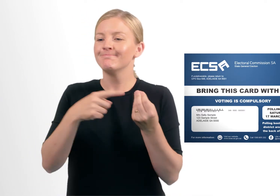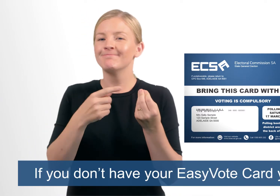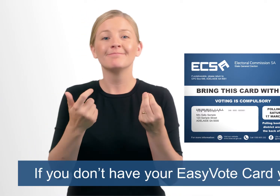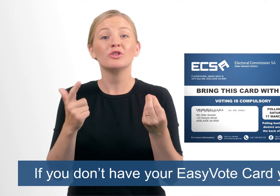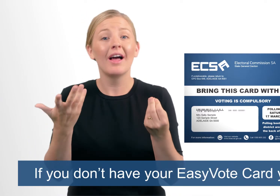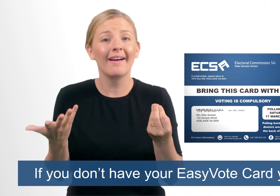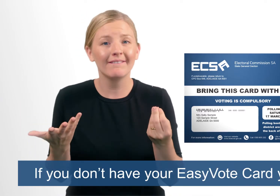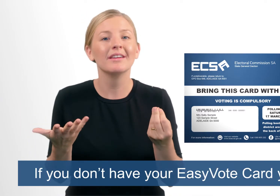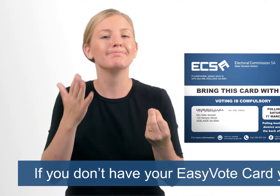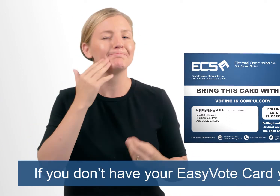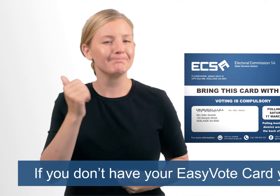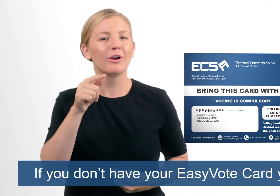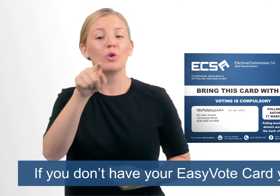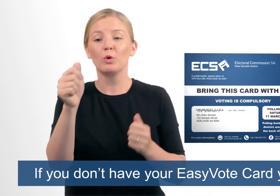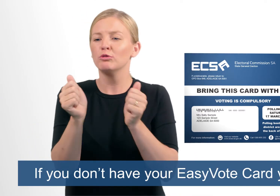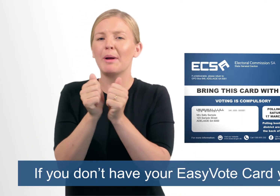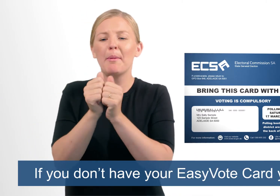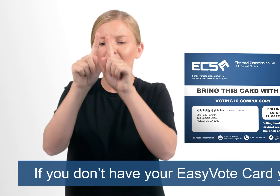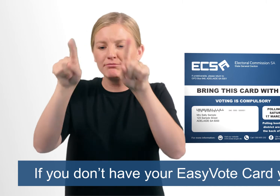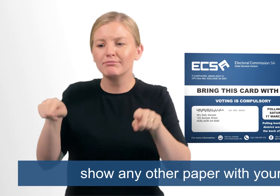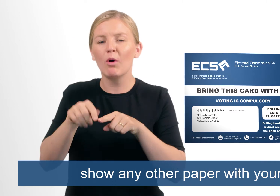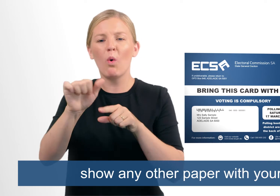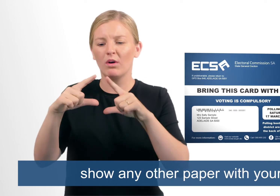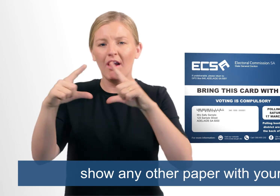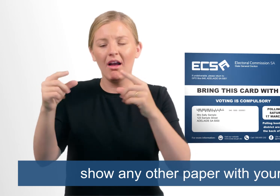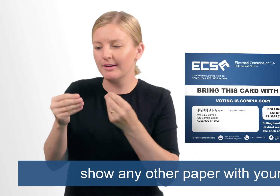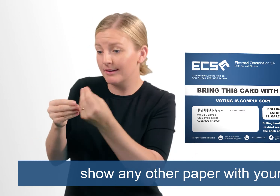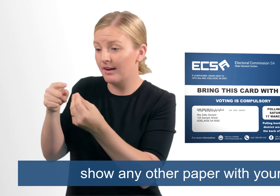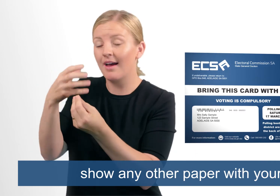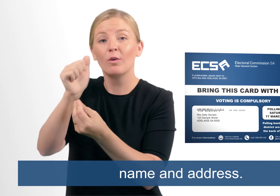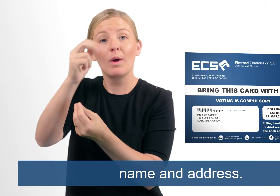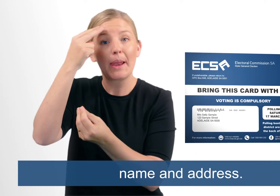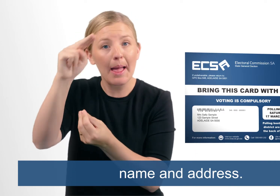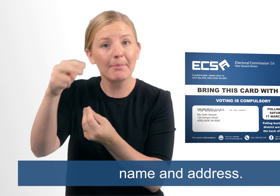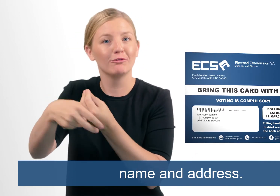If you don't have your Easy Vote card, you can show any other paper with your name and address.